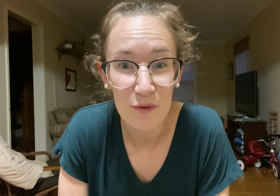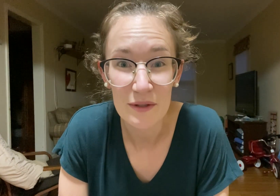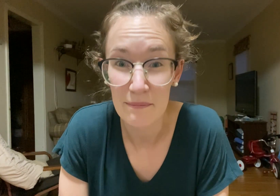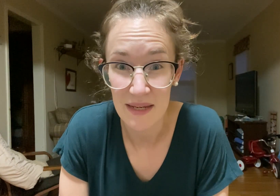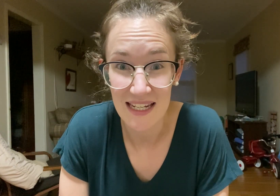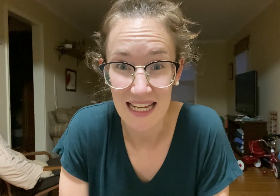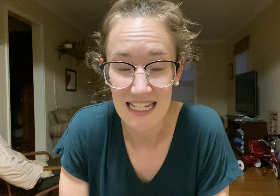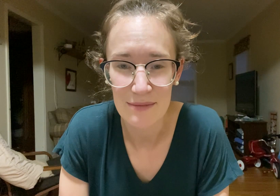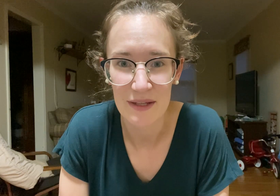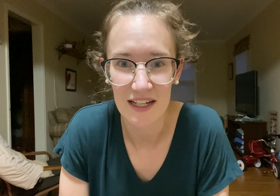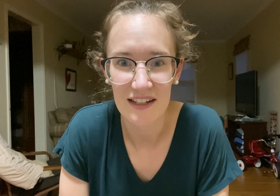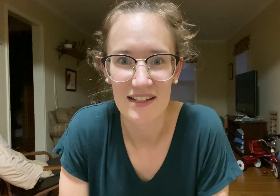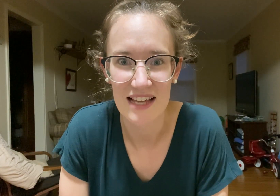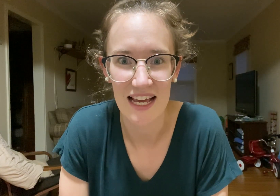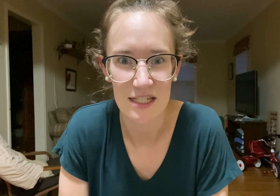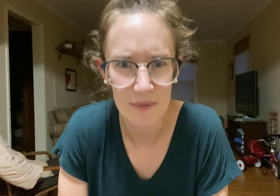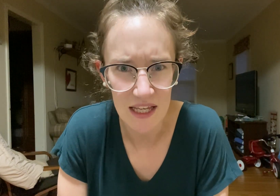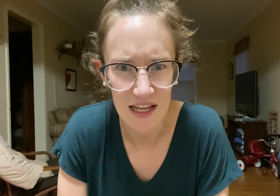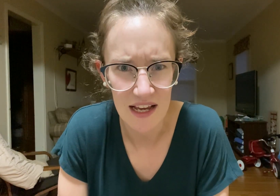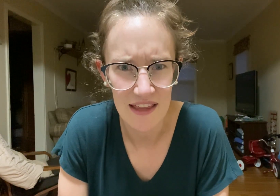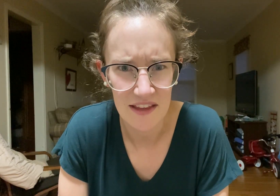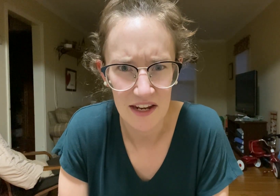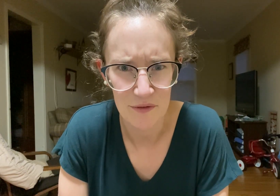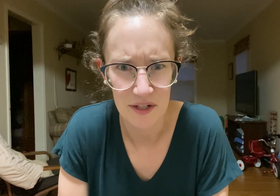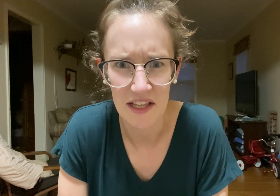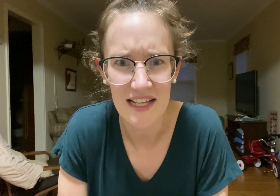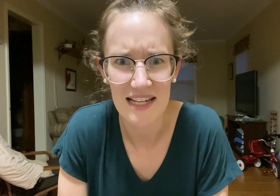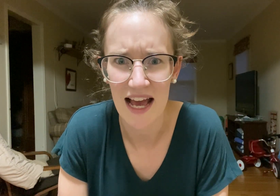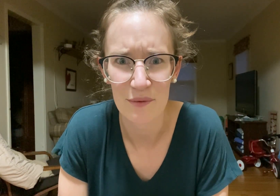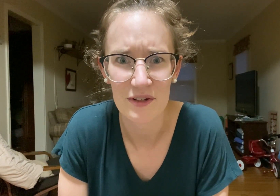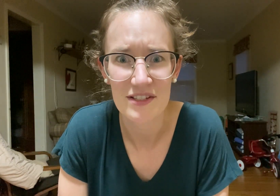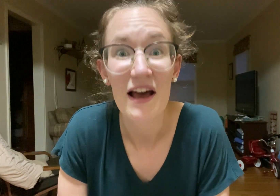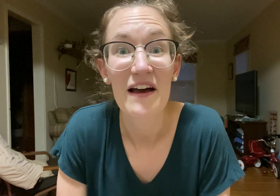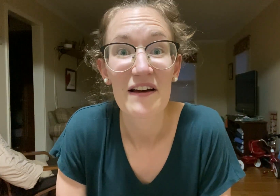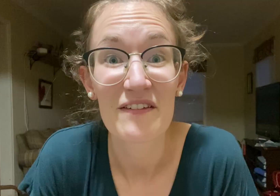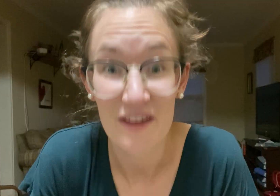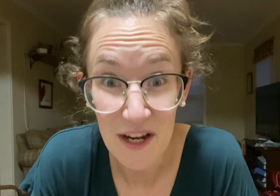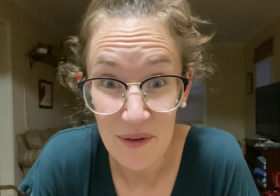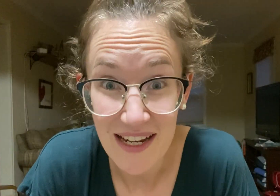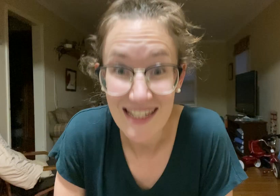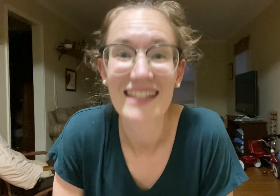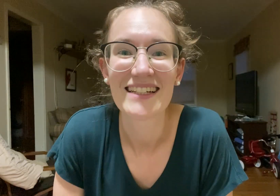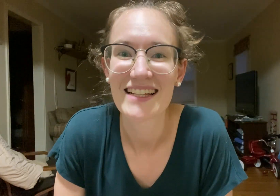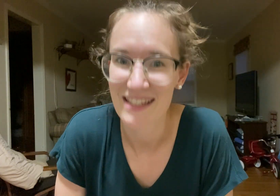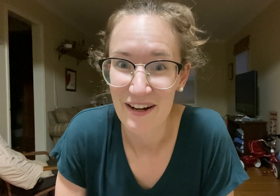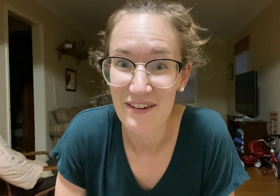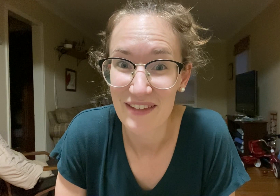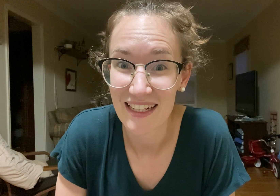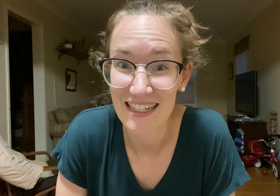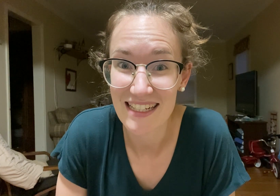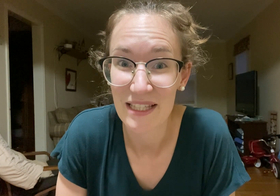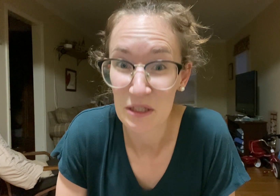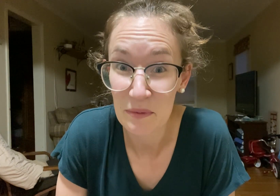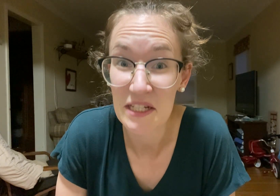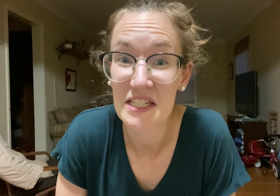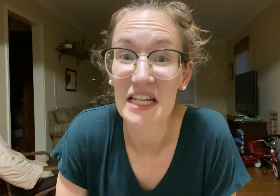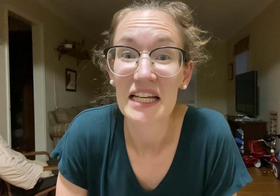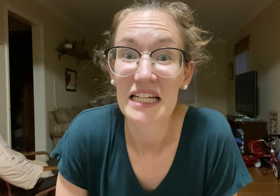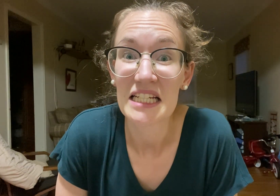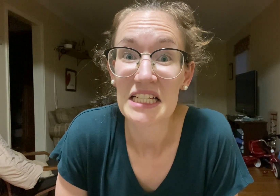around midnight because I had to pee, and then I realized I was very wet. Sorry if that is a little bit